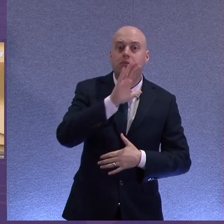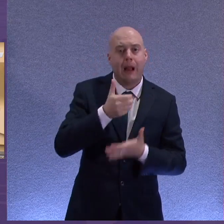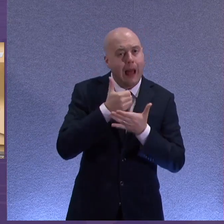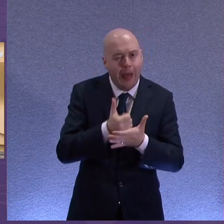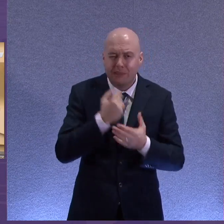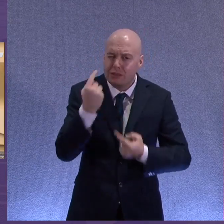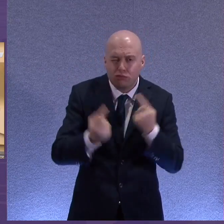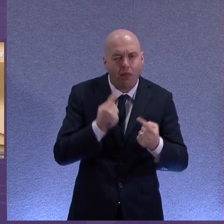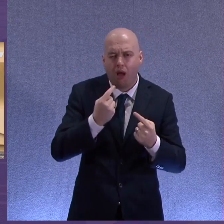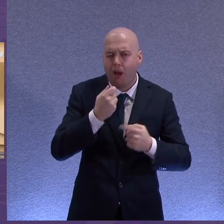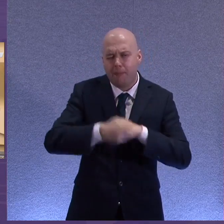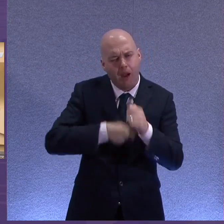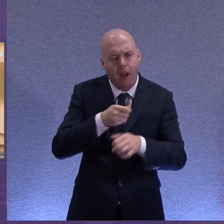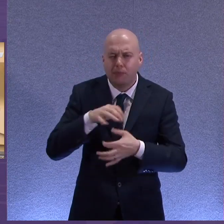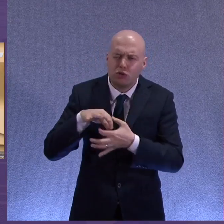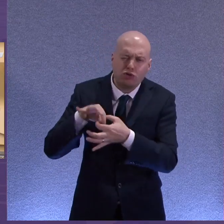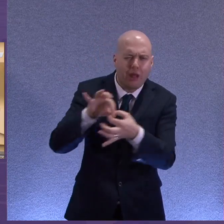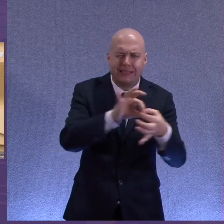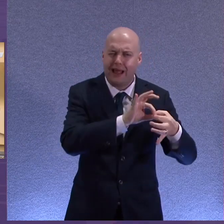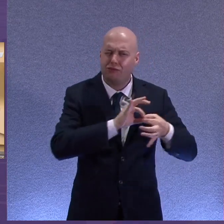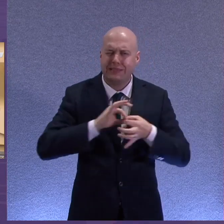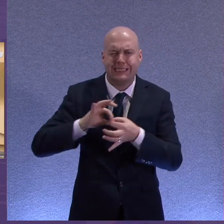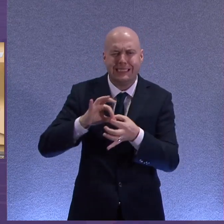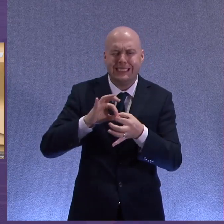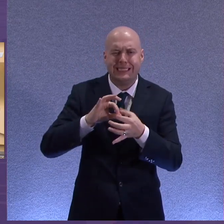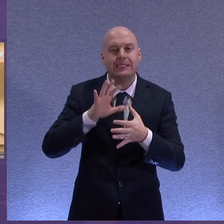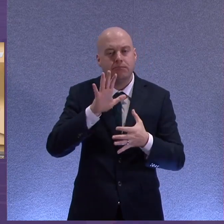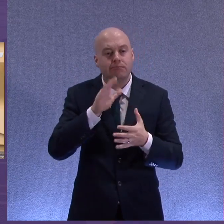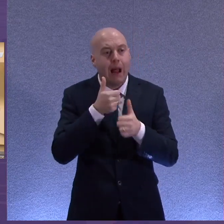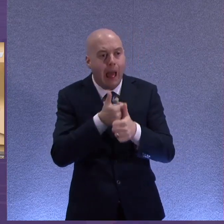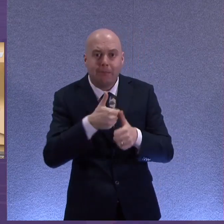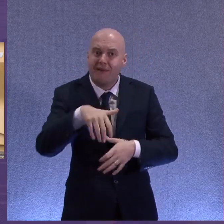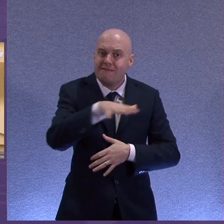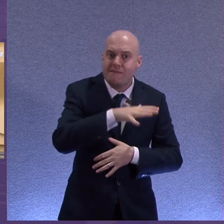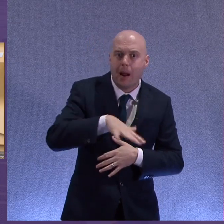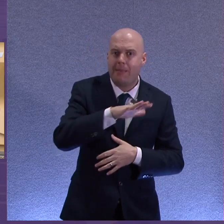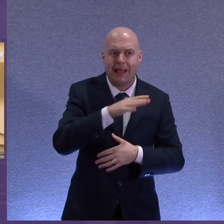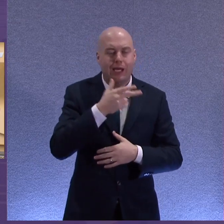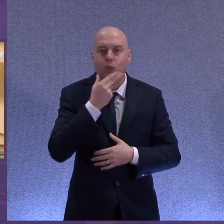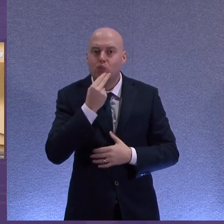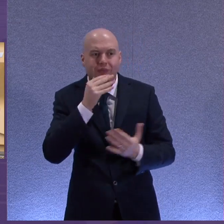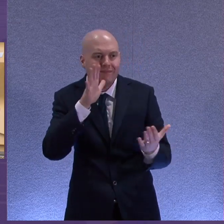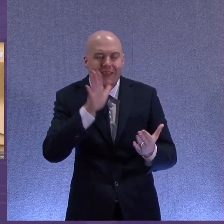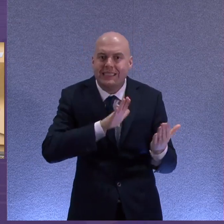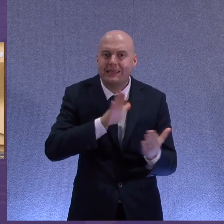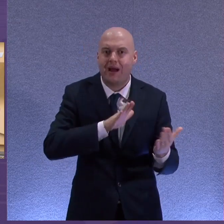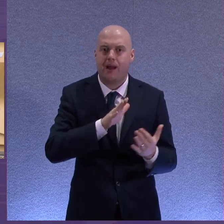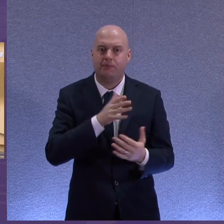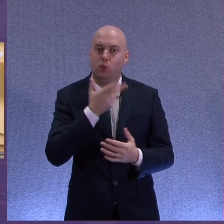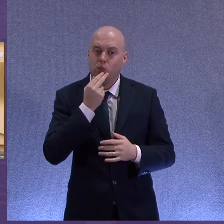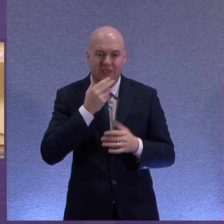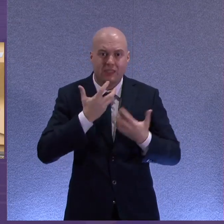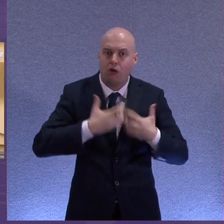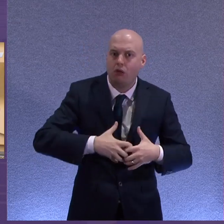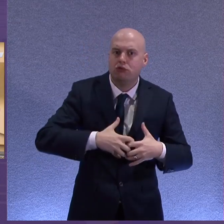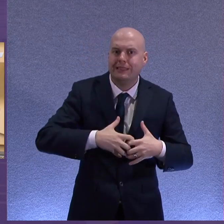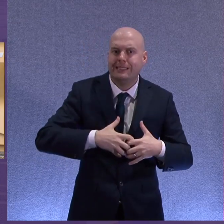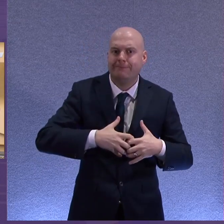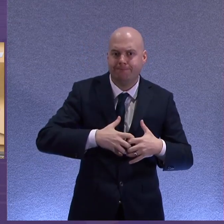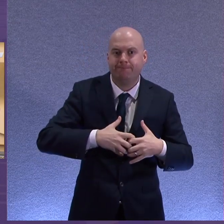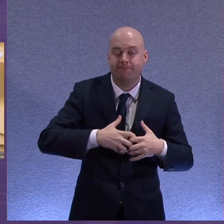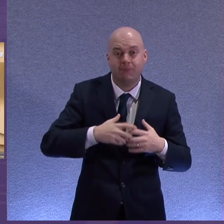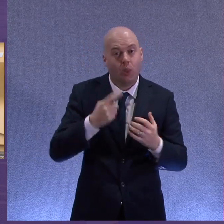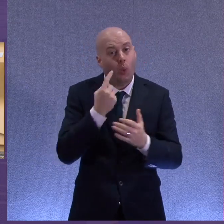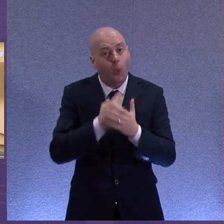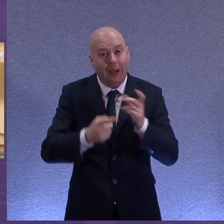can. But let's be clear, crystal clear, collectively as a Parliament, that staying at home has become the only way of slowing the spread